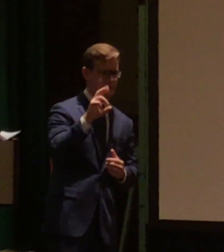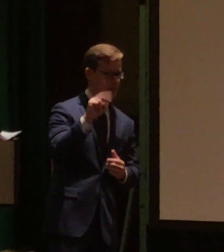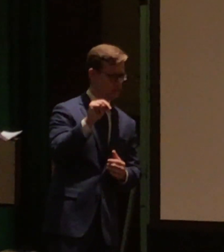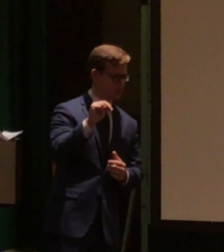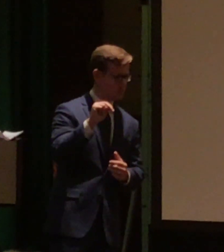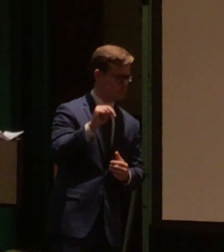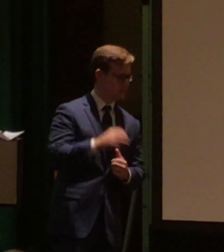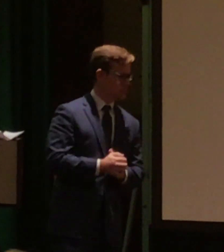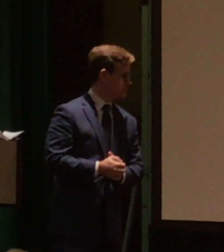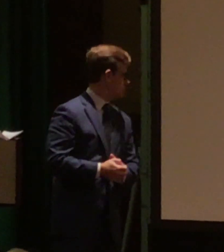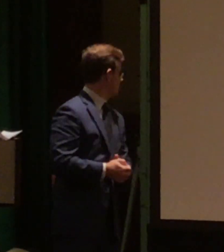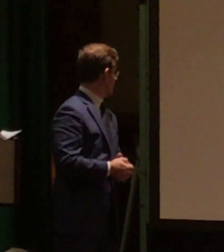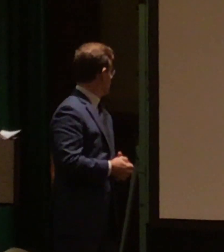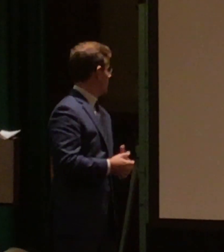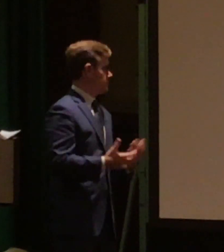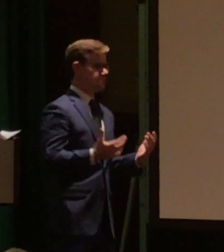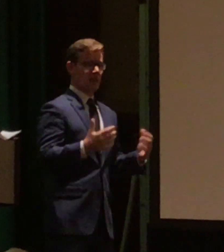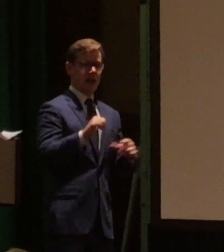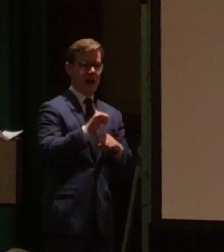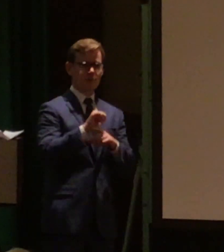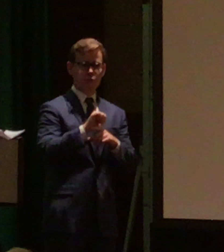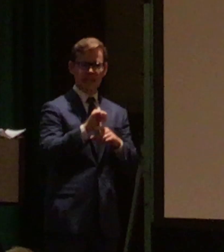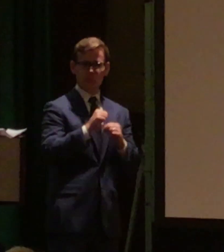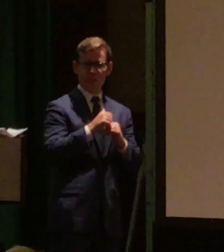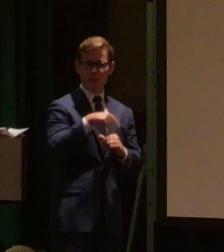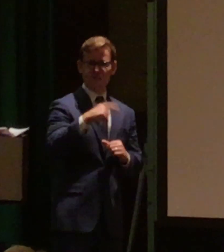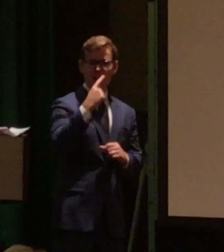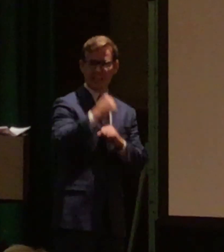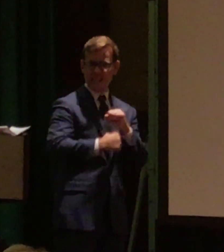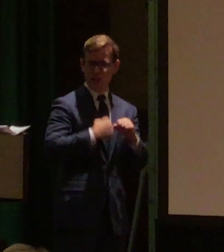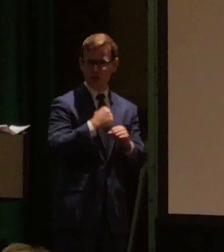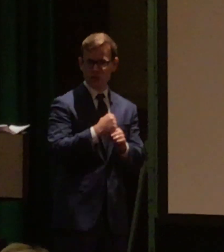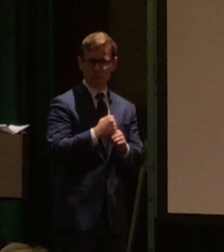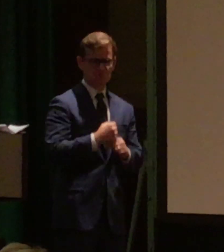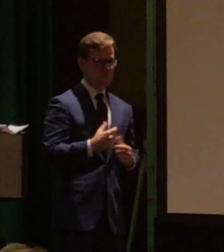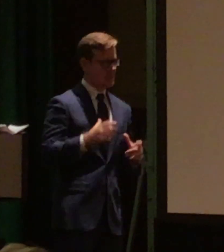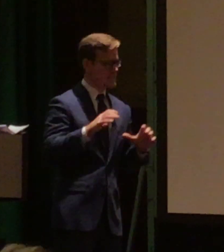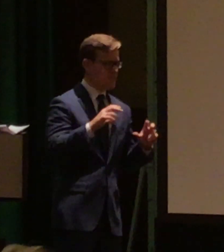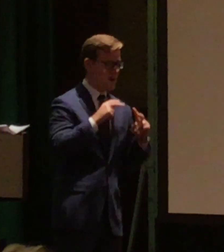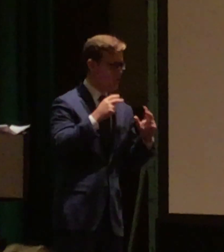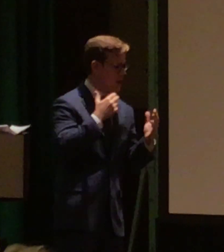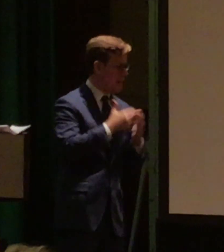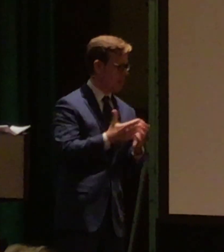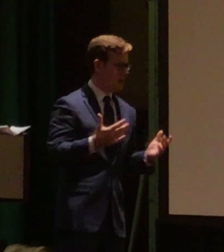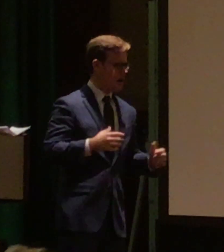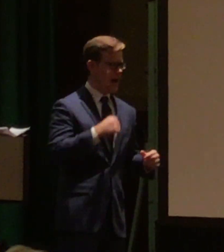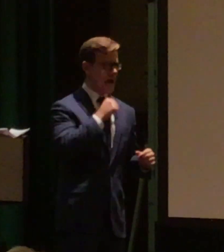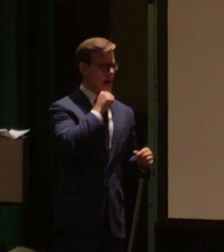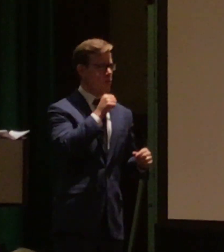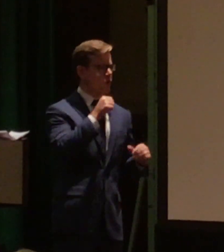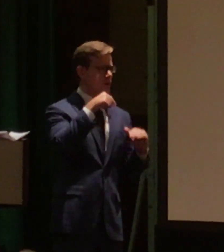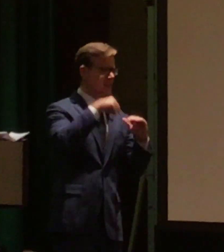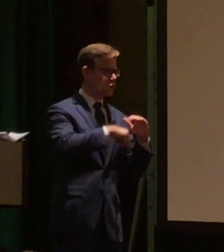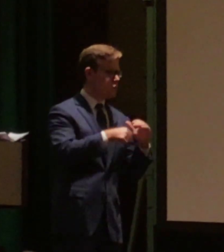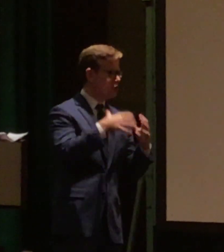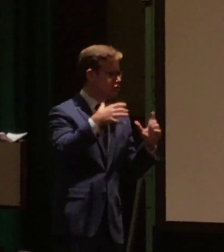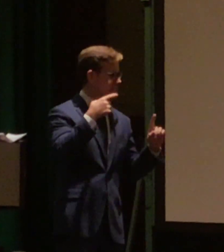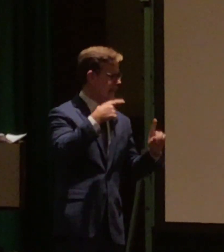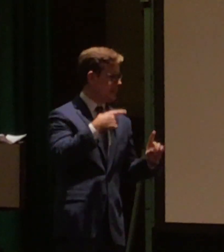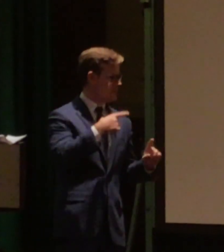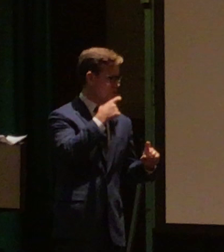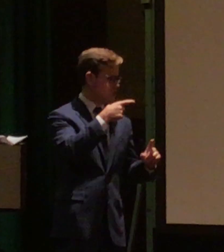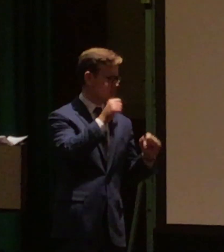Army ROTC program through CSEP. I trained with them for 2 years, and I did very